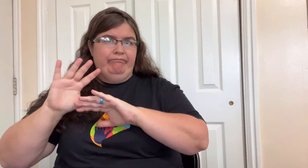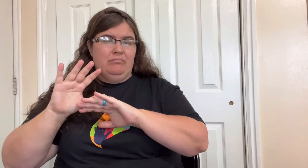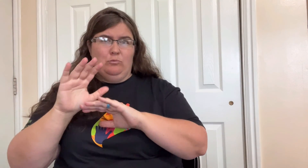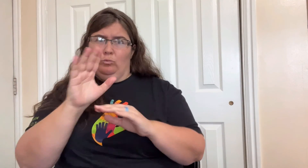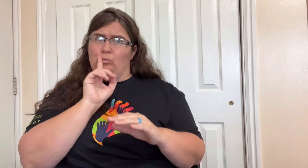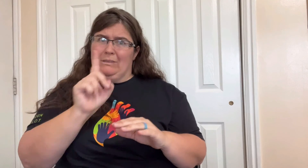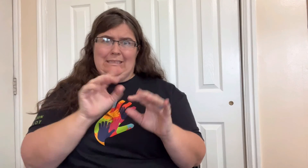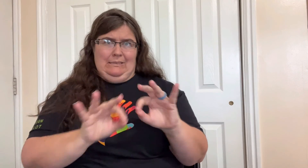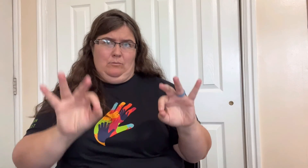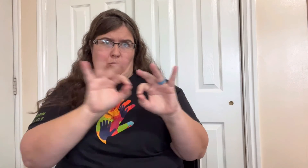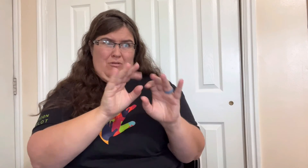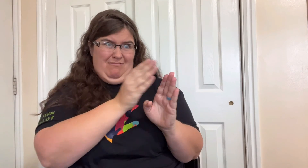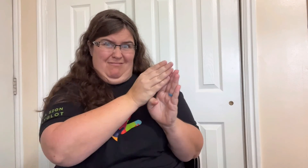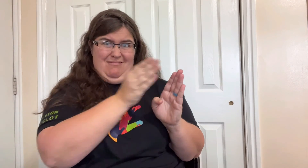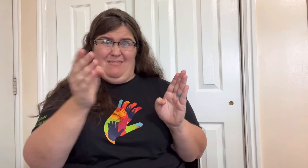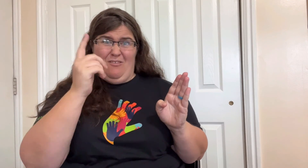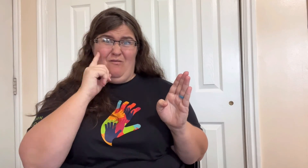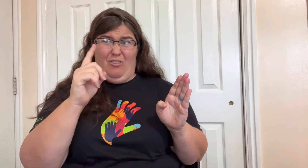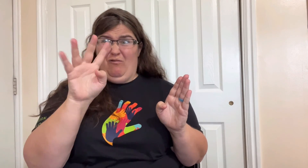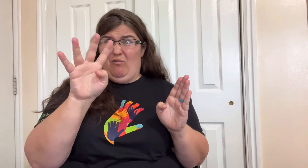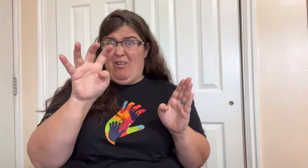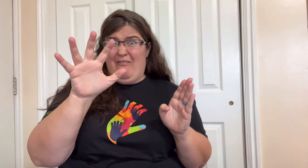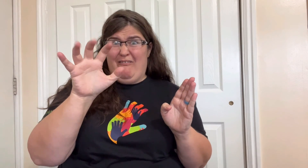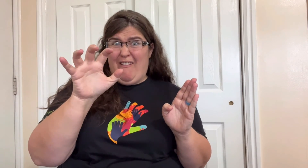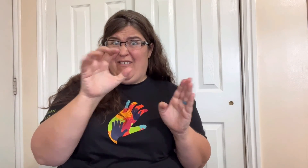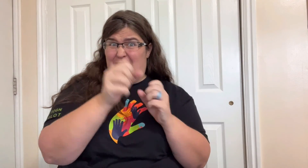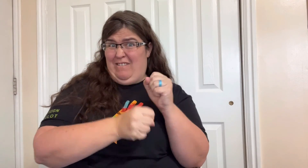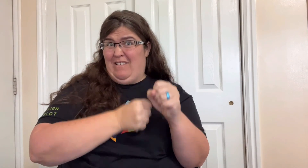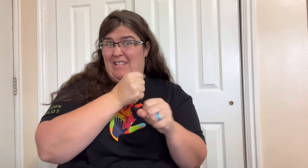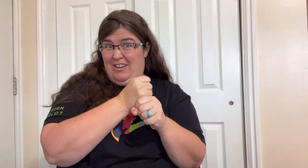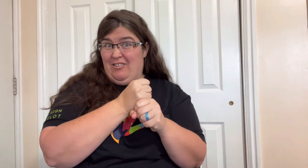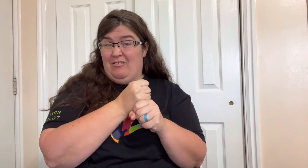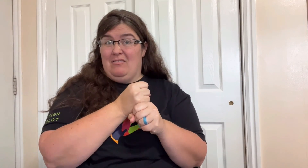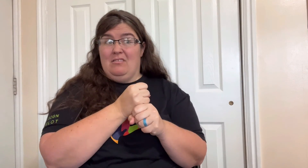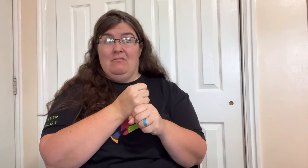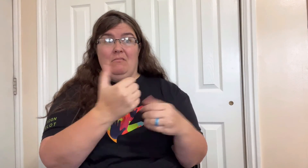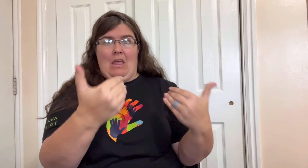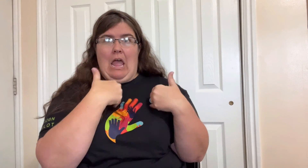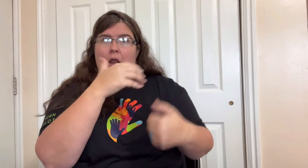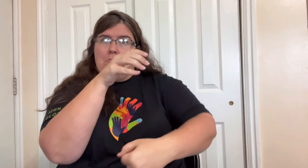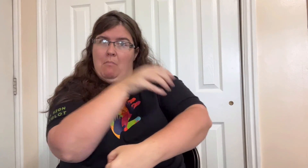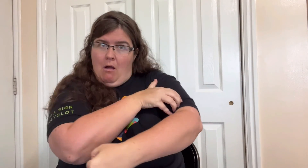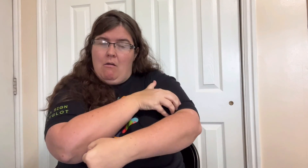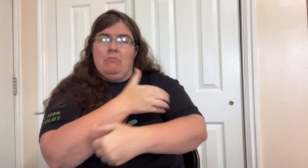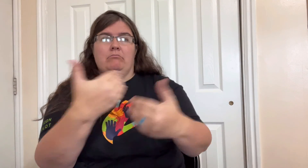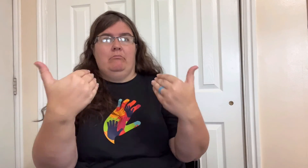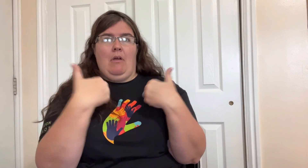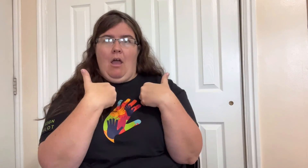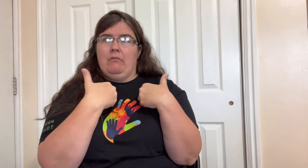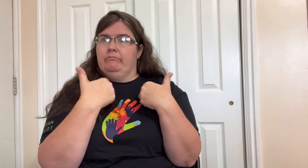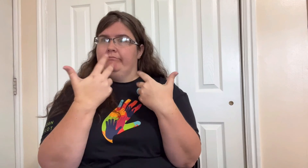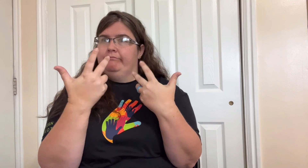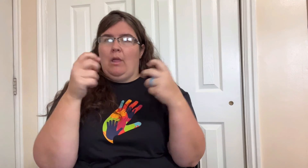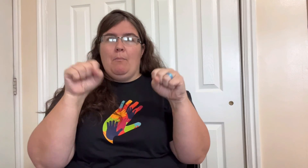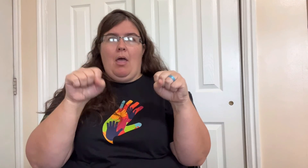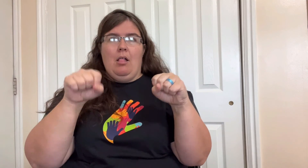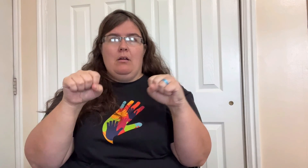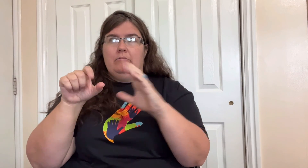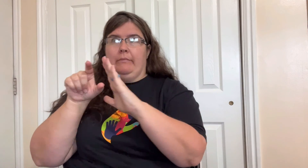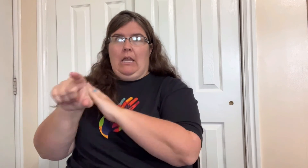They were vital for about 400 to 500 years, and they had power. They killed